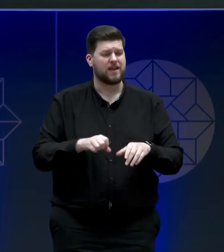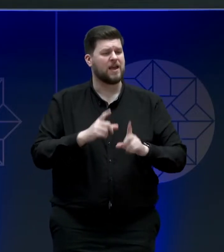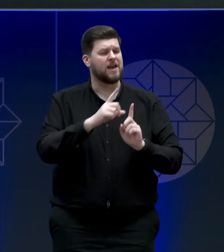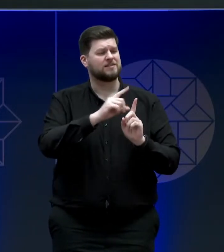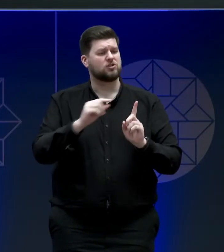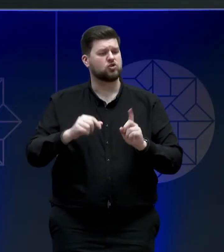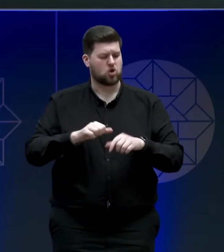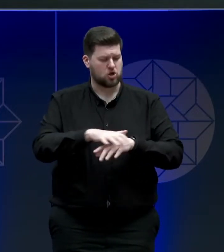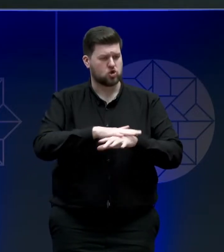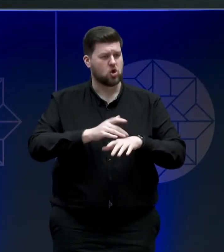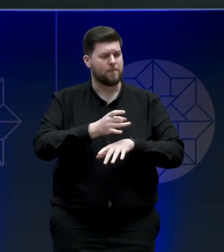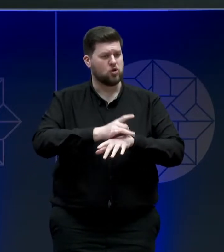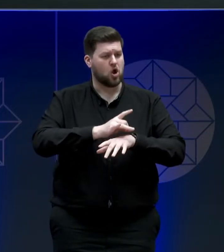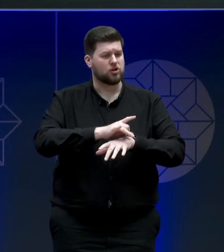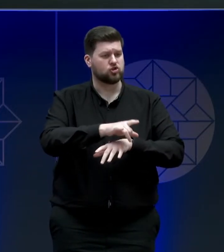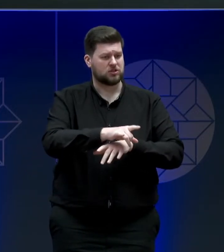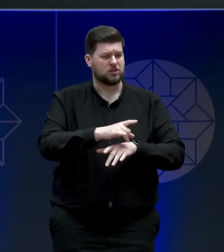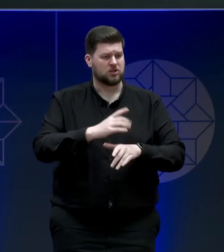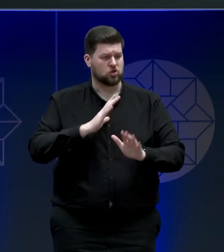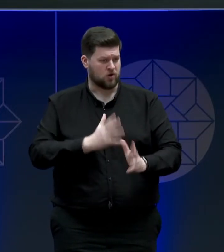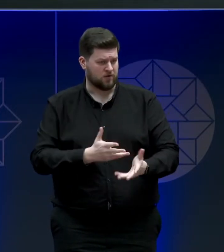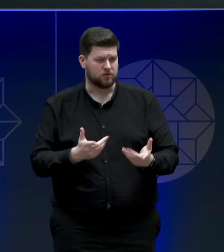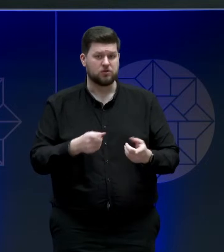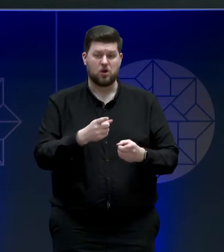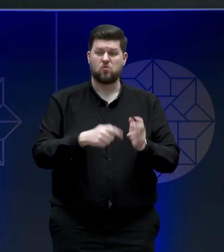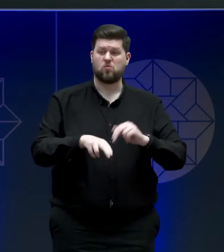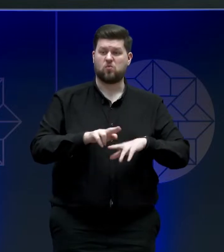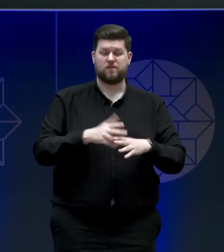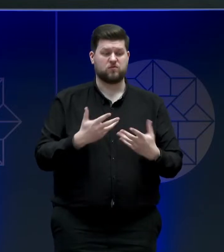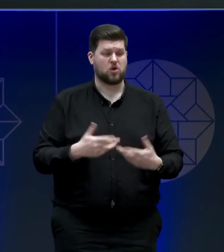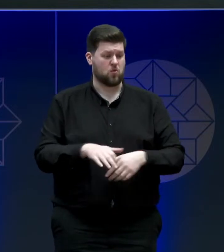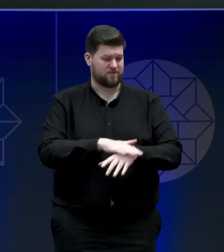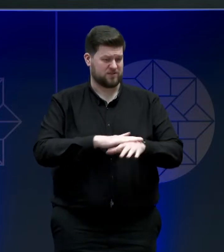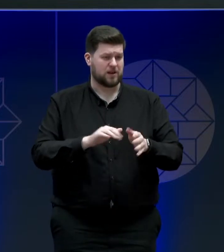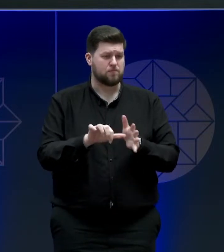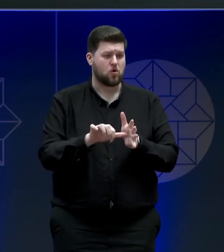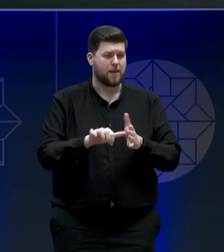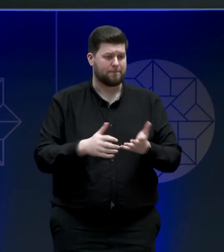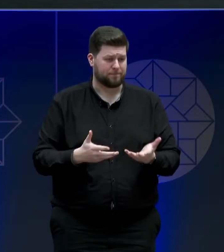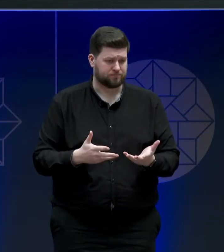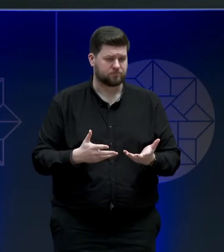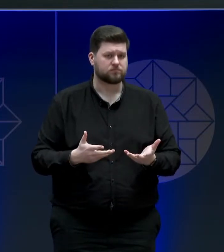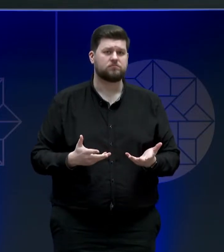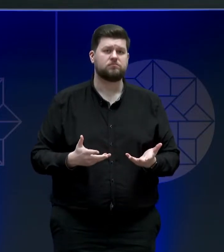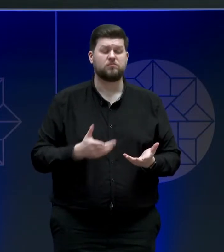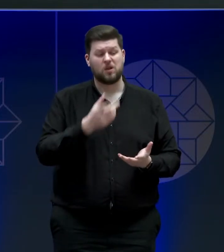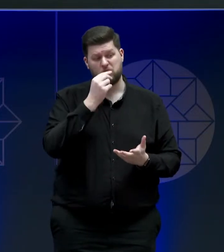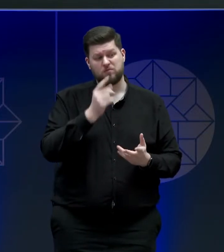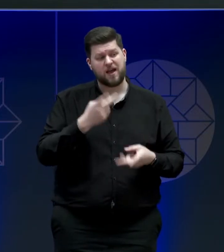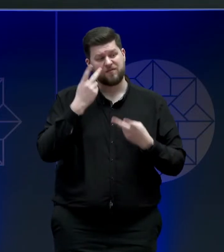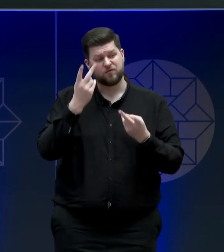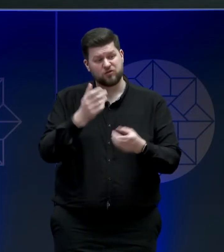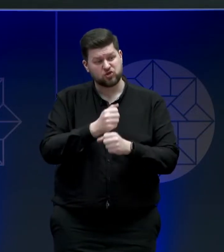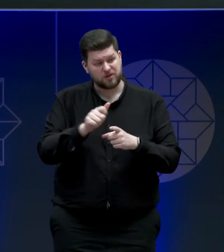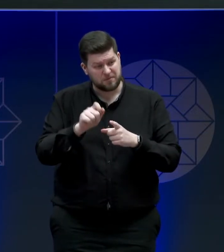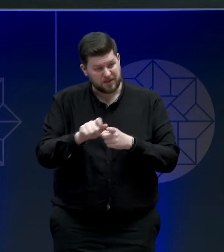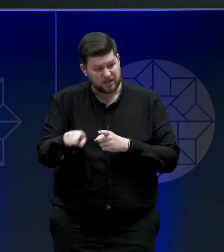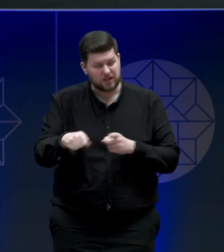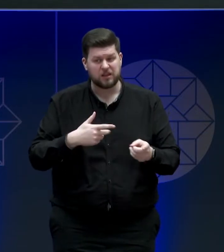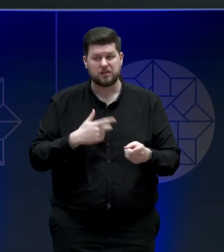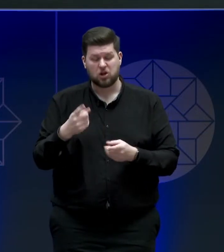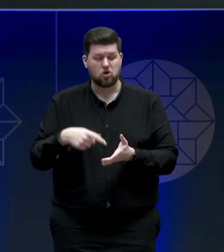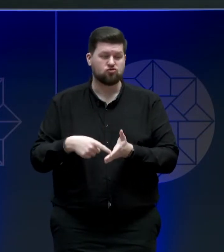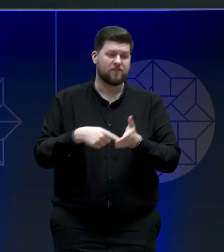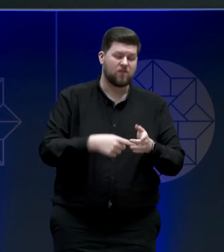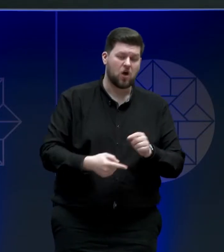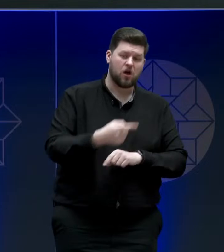an experience, if you've got a dermatology issue just now, you'll probably have to see your GP, get referred to,